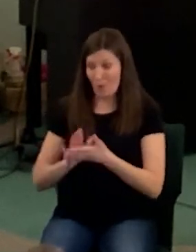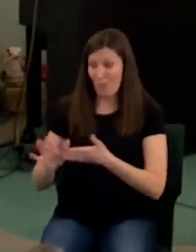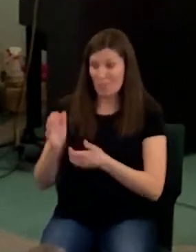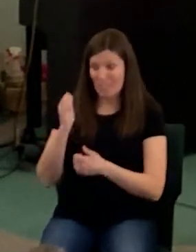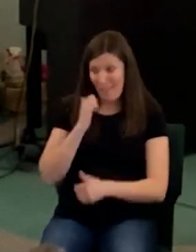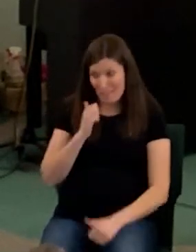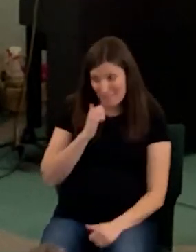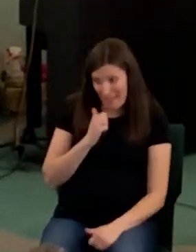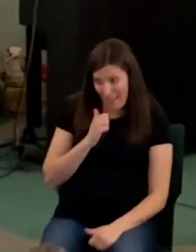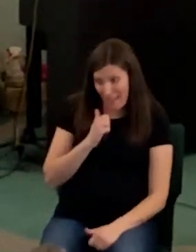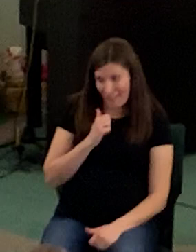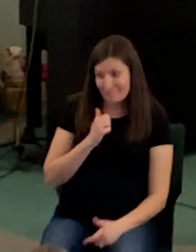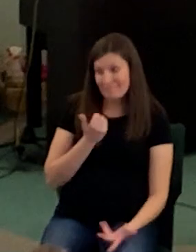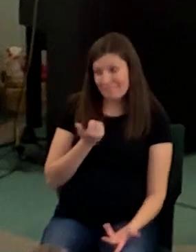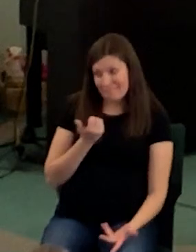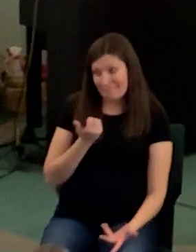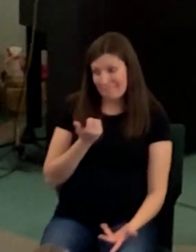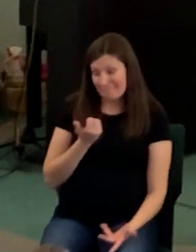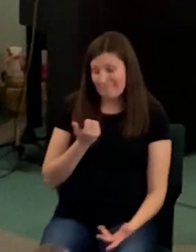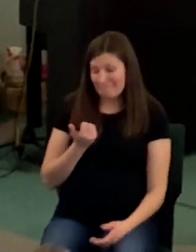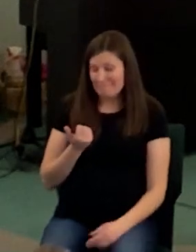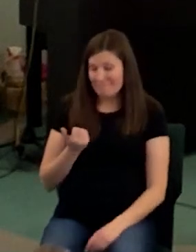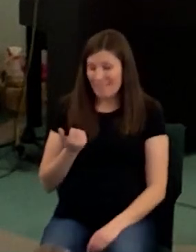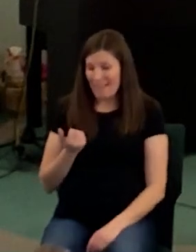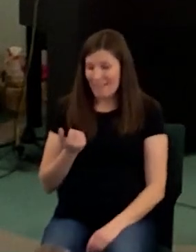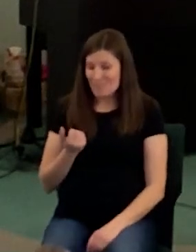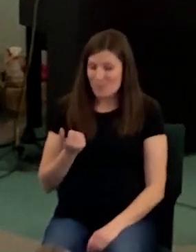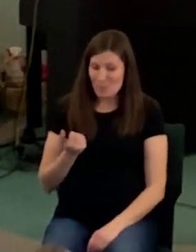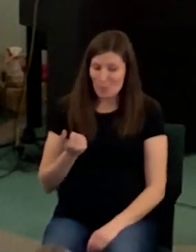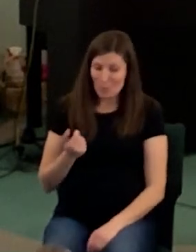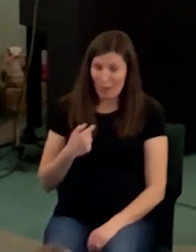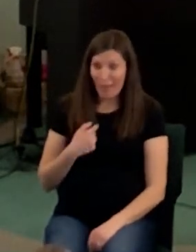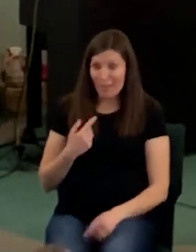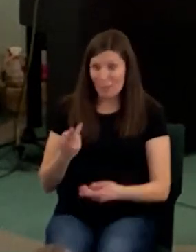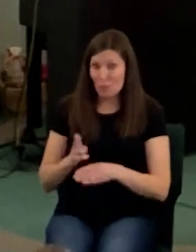back to try to relearn the stuff I never learned or I forgot.